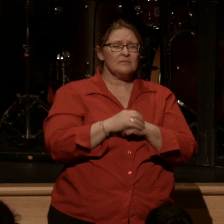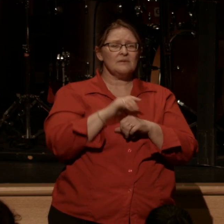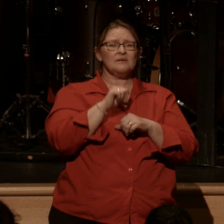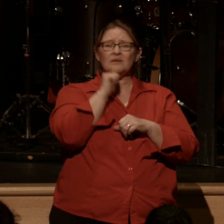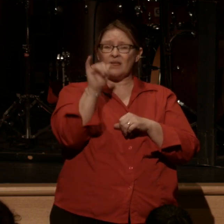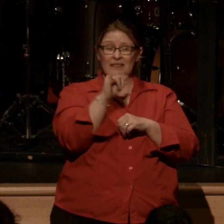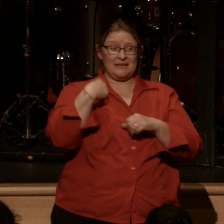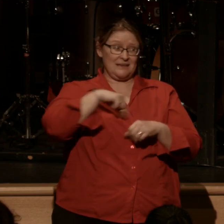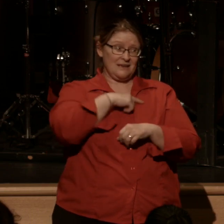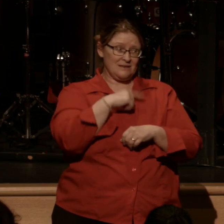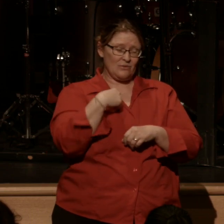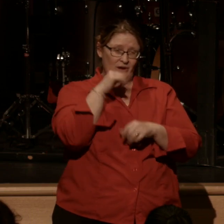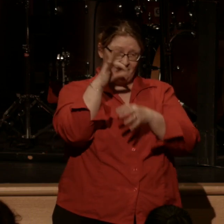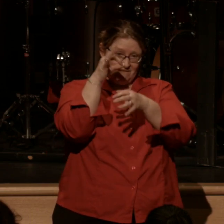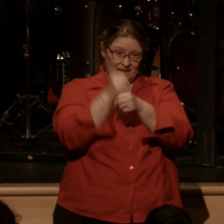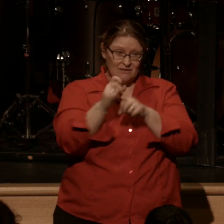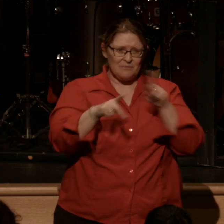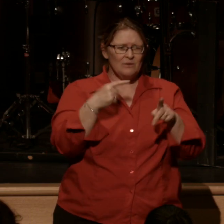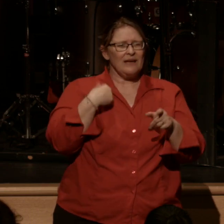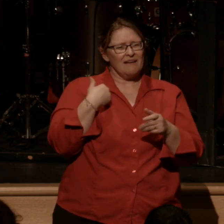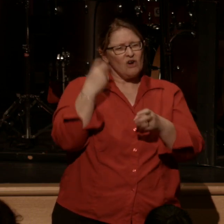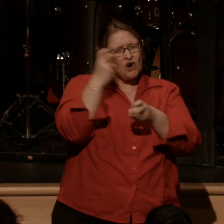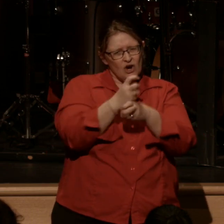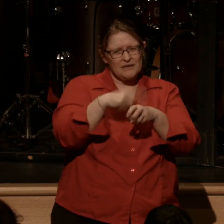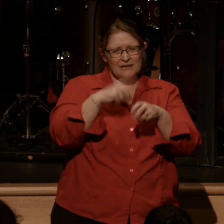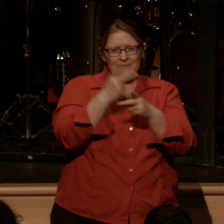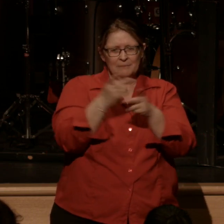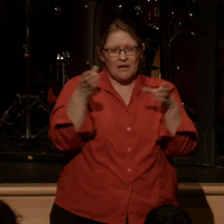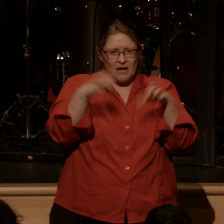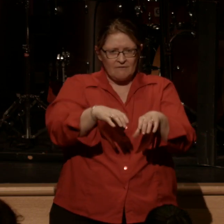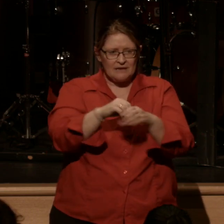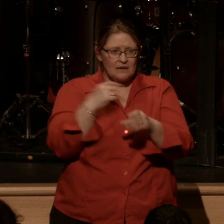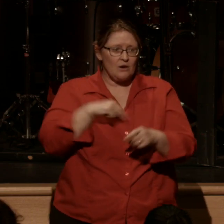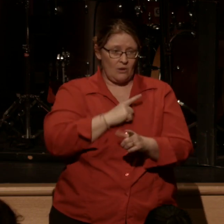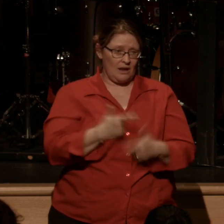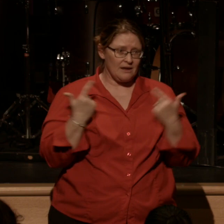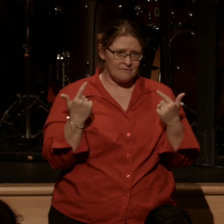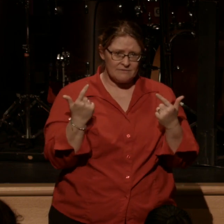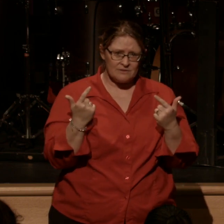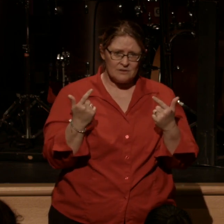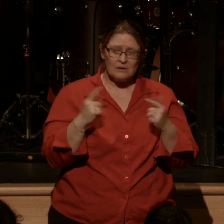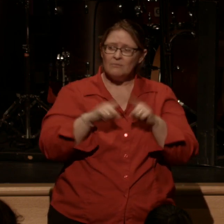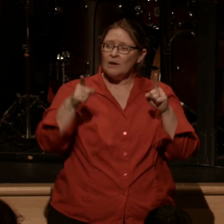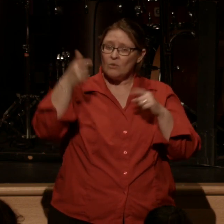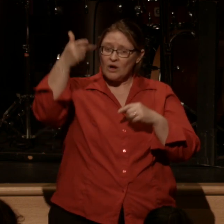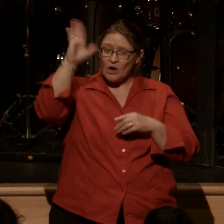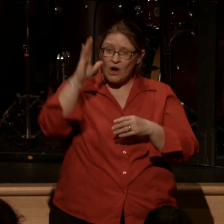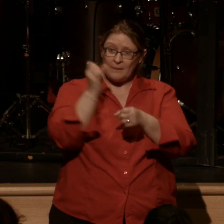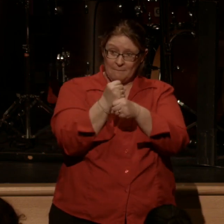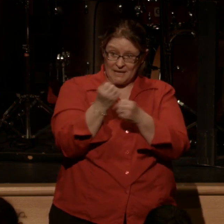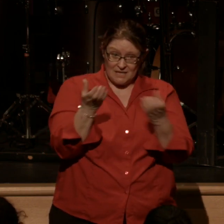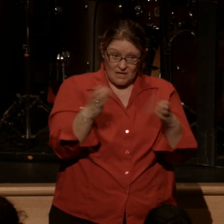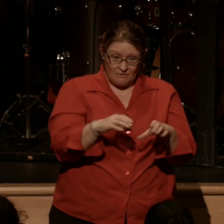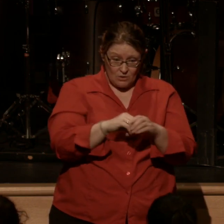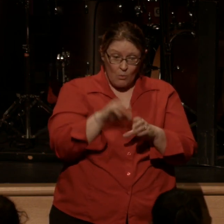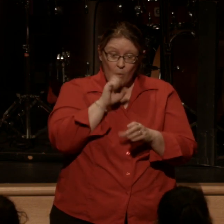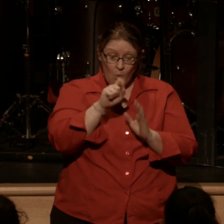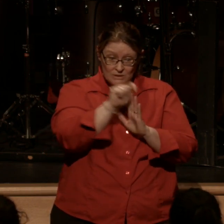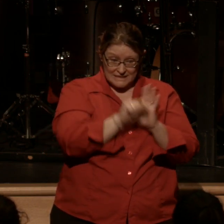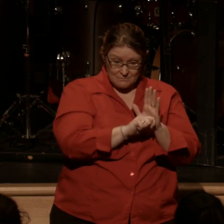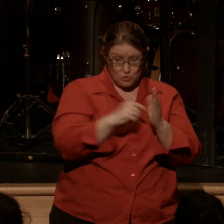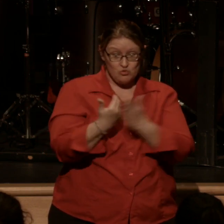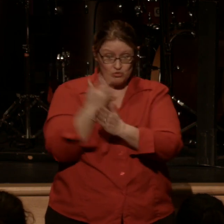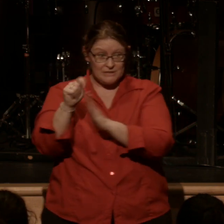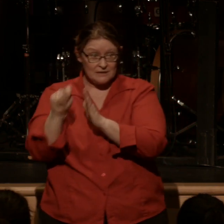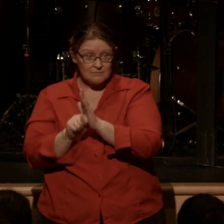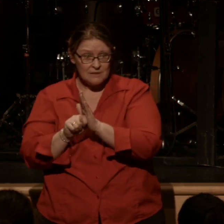unfaithful people, we have difficulty keeping covenants in our lives. But when God makes covenants in the Old Testament and in the